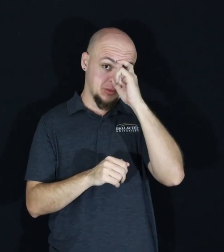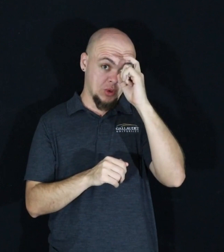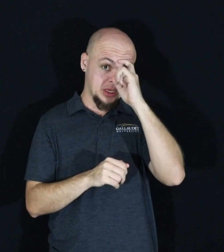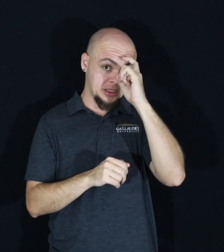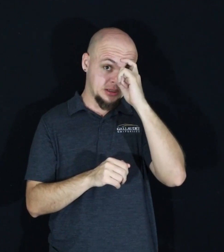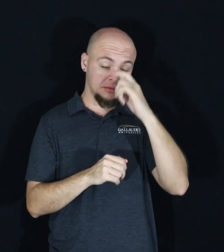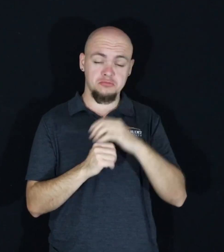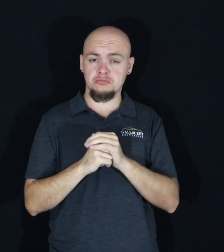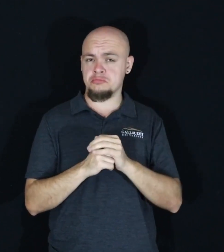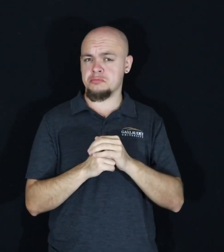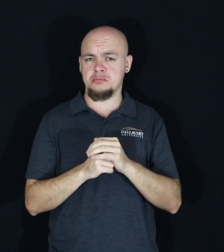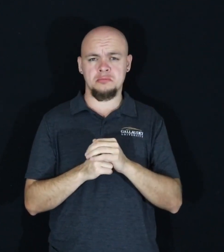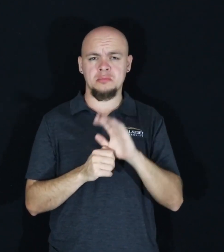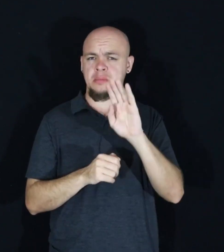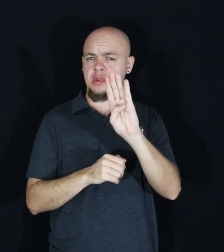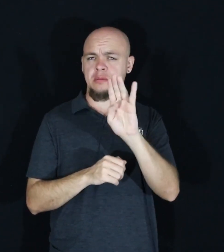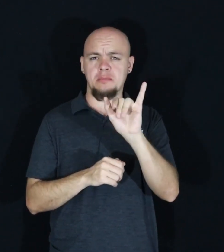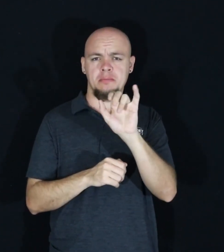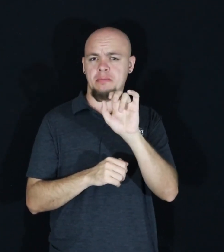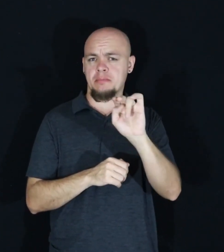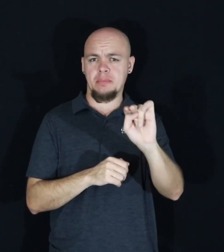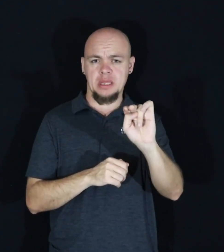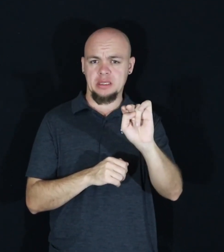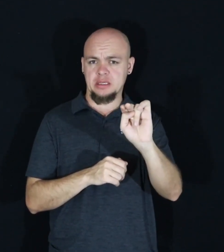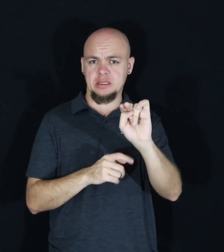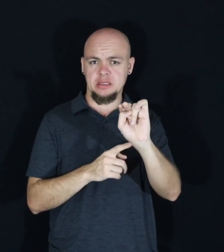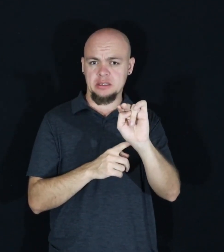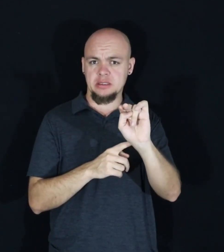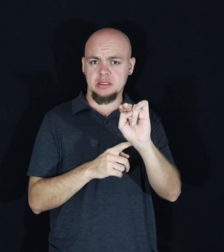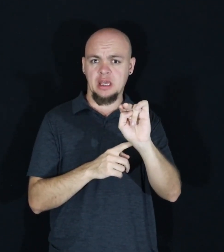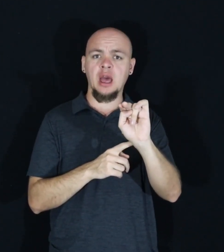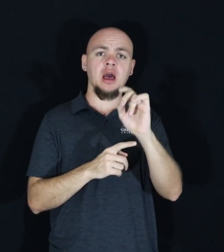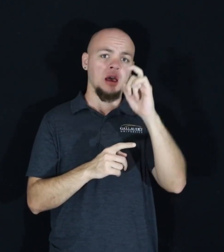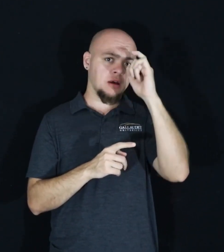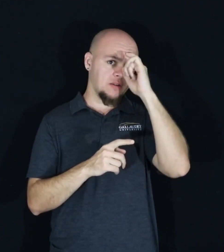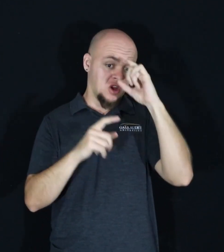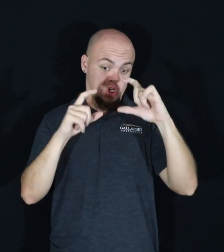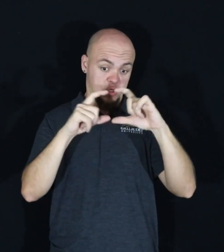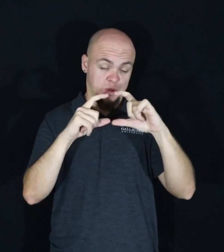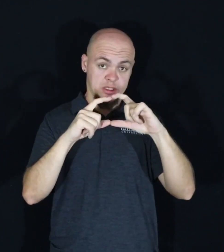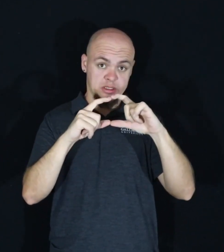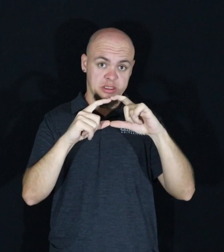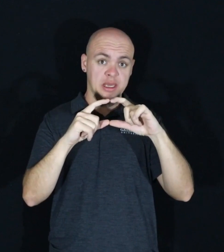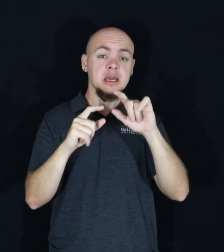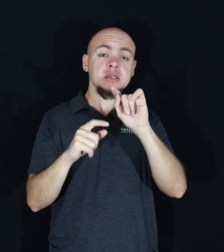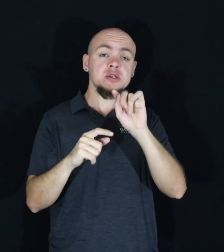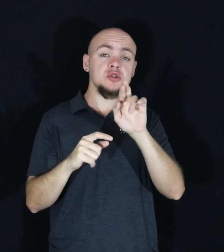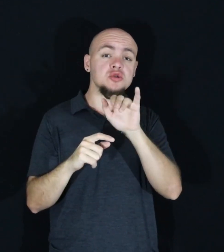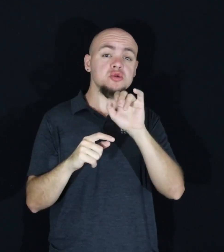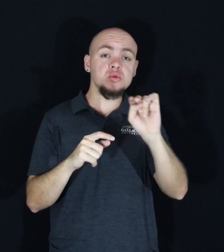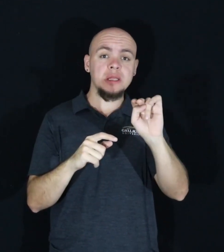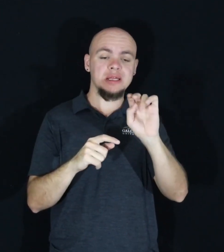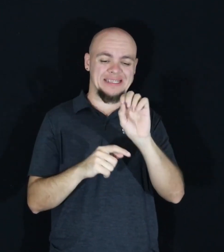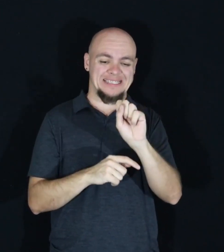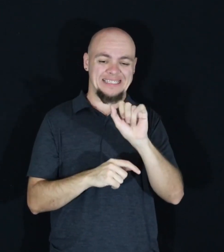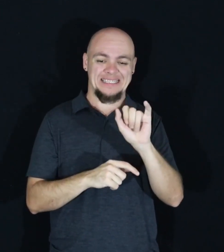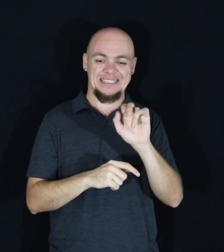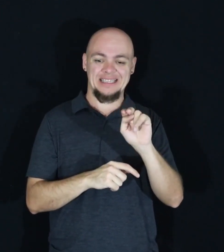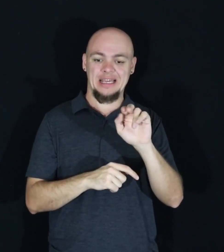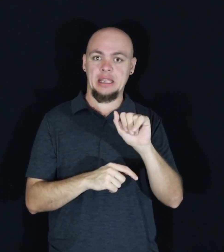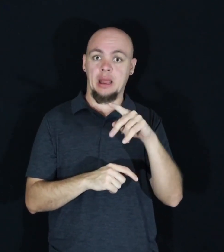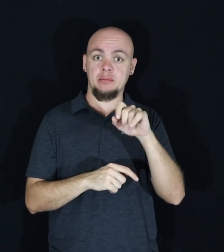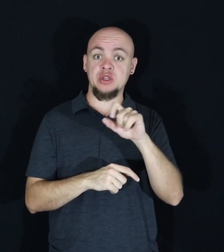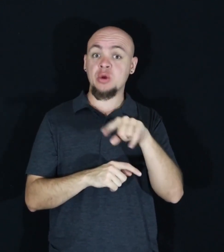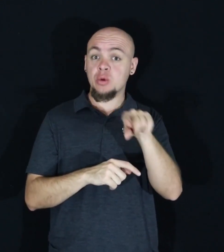made up of billions of neurons and trillions of synapses. And by the way that you're all listening and looking at